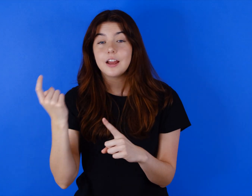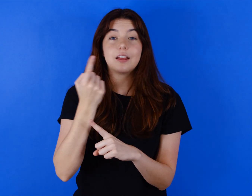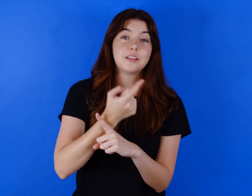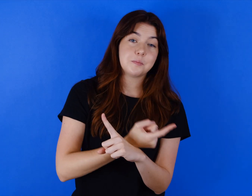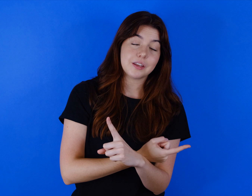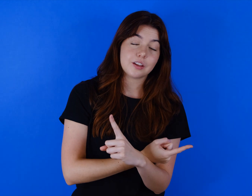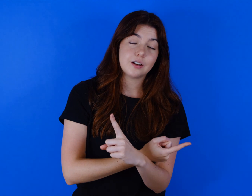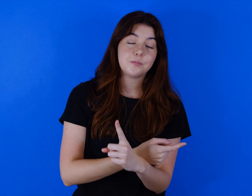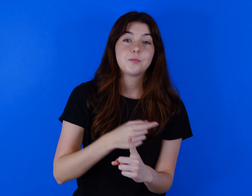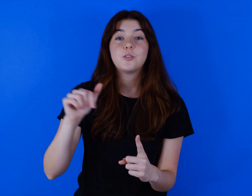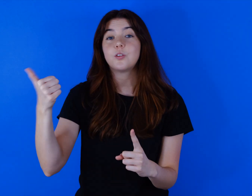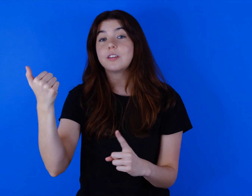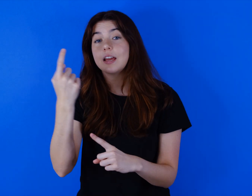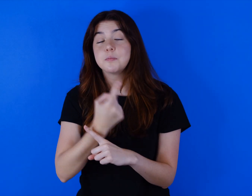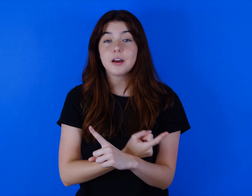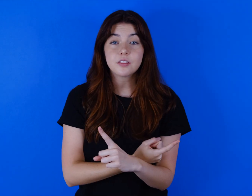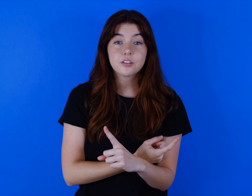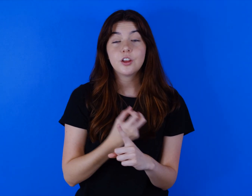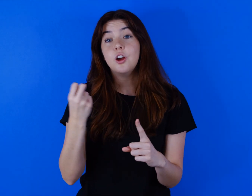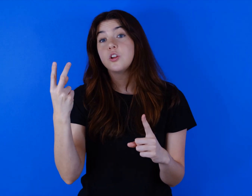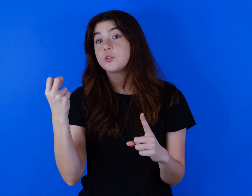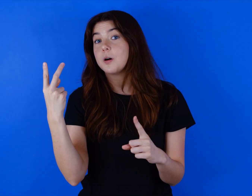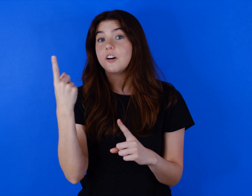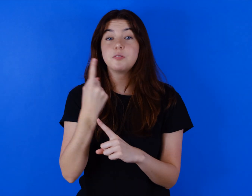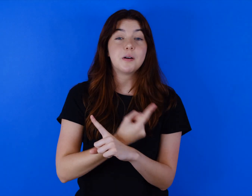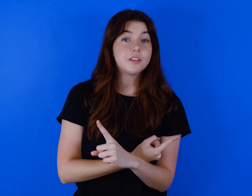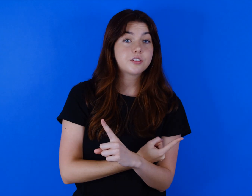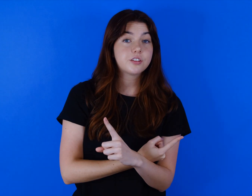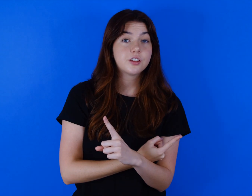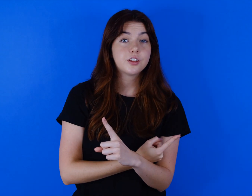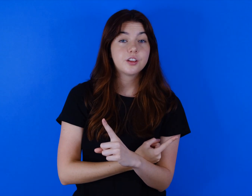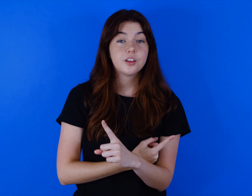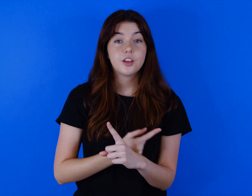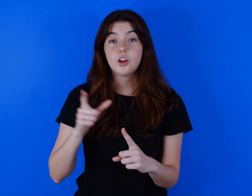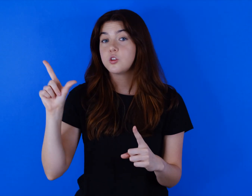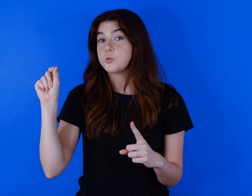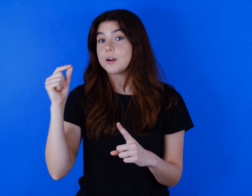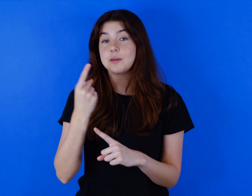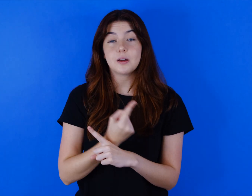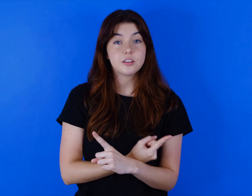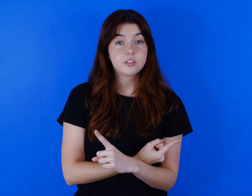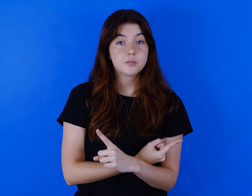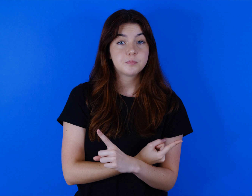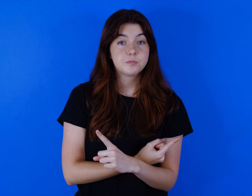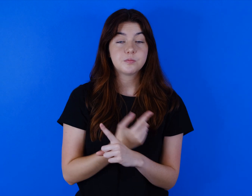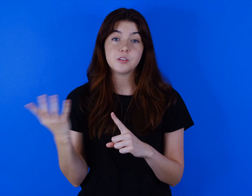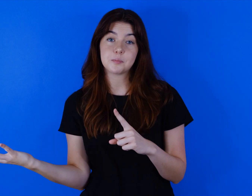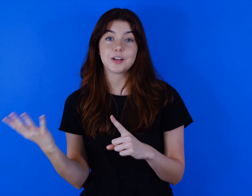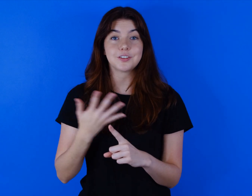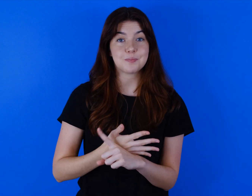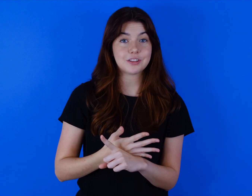then the base sign. So 10 months, 12 months, 20 months, number, space